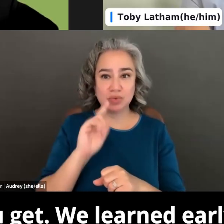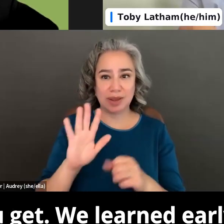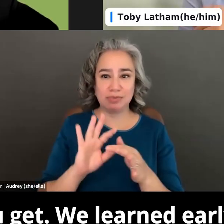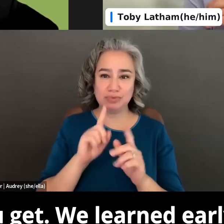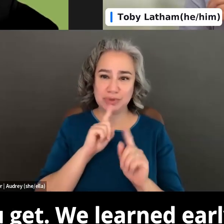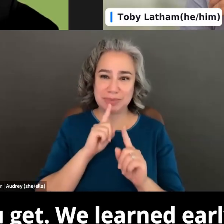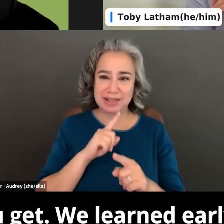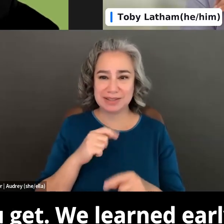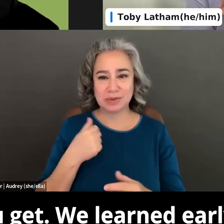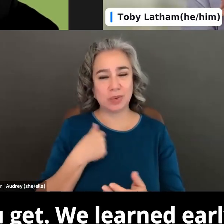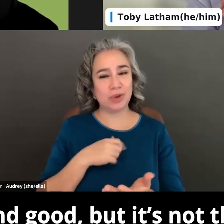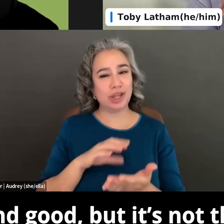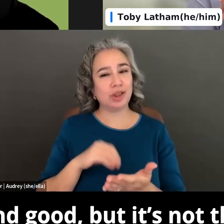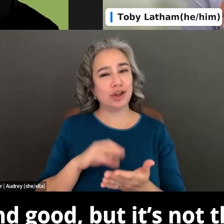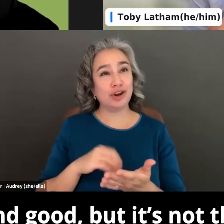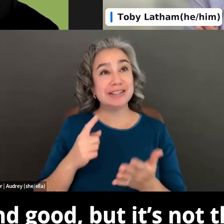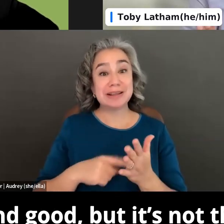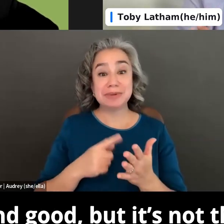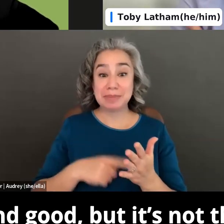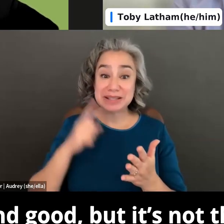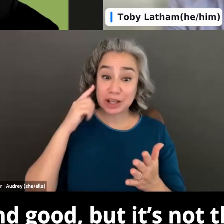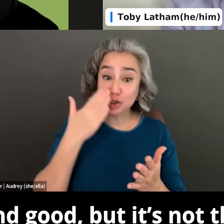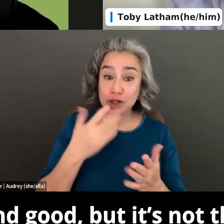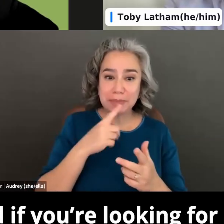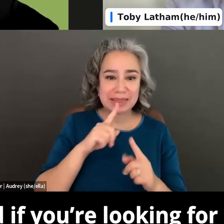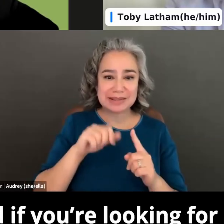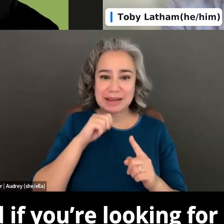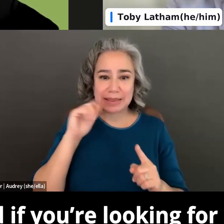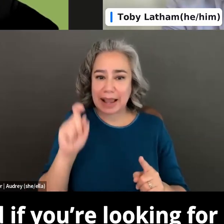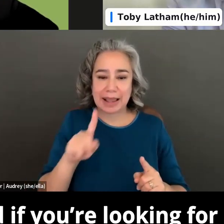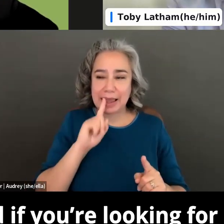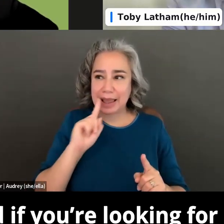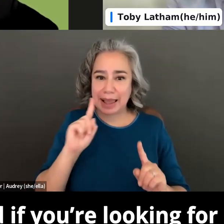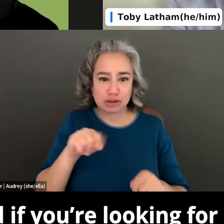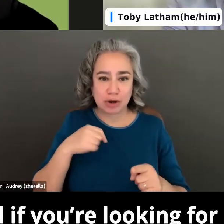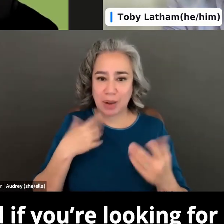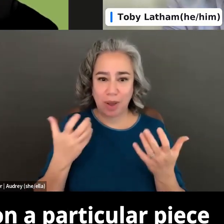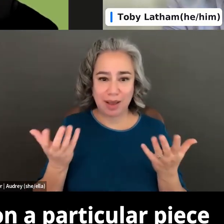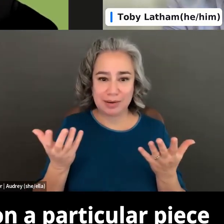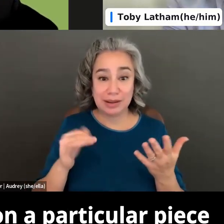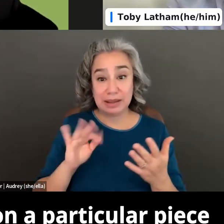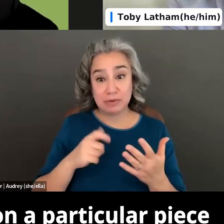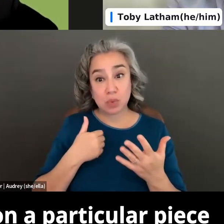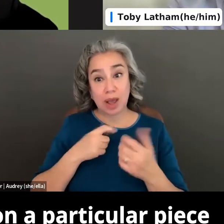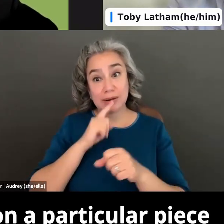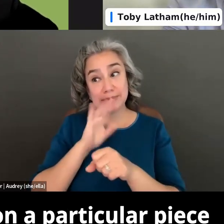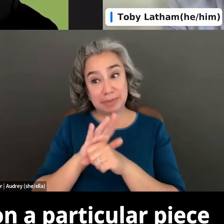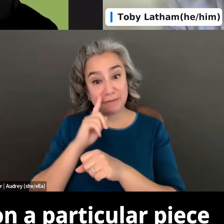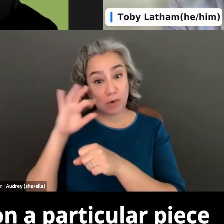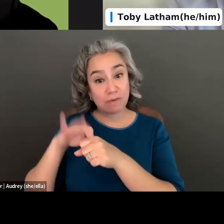We learned early on that some things sound good, but it's not the answer you're looking for. And if you're looking for a commitment on a vote on a particular piece